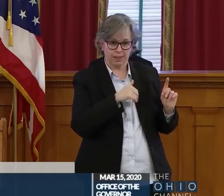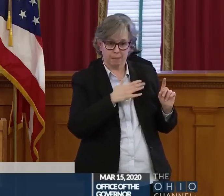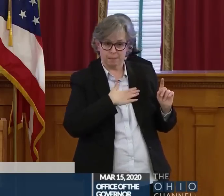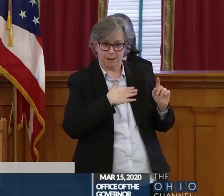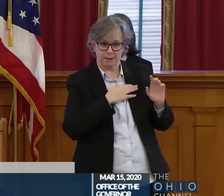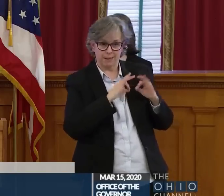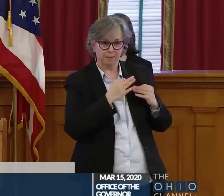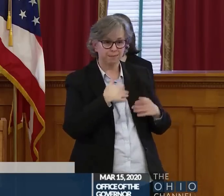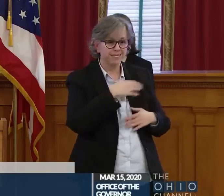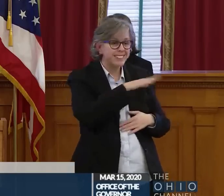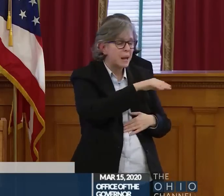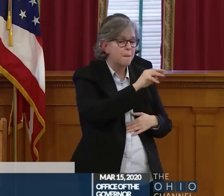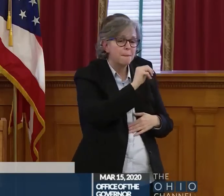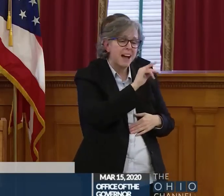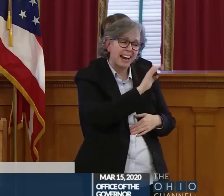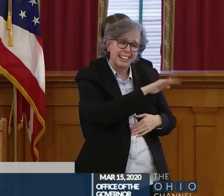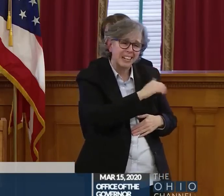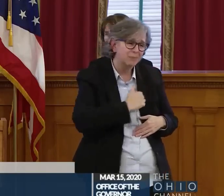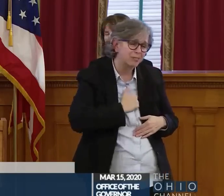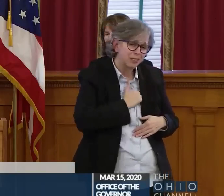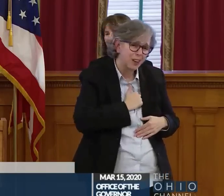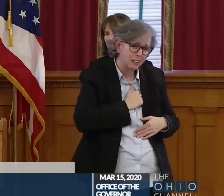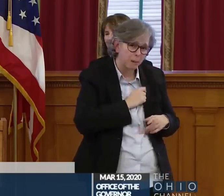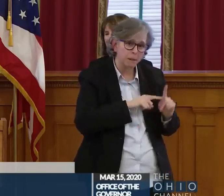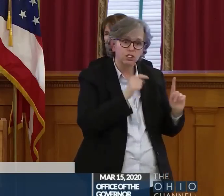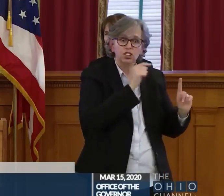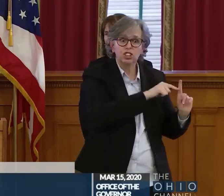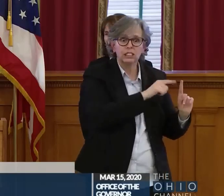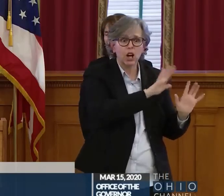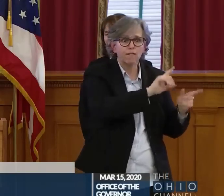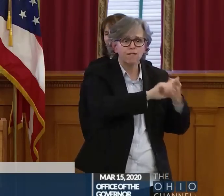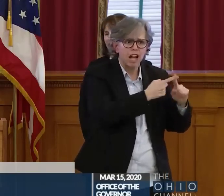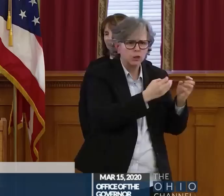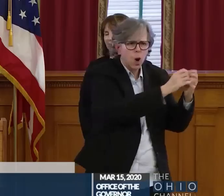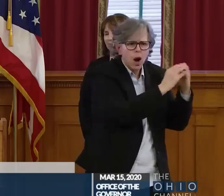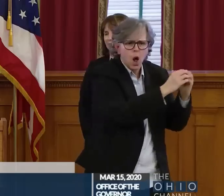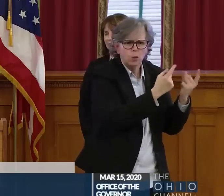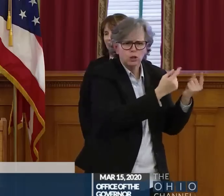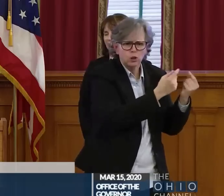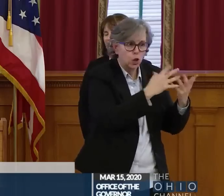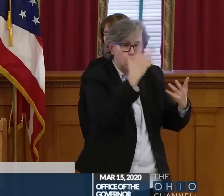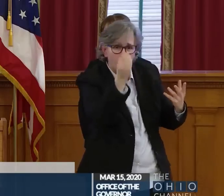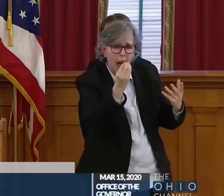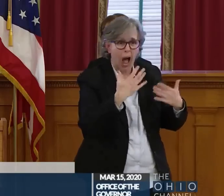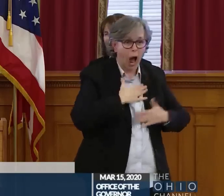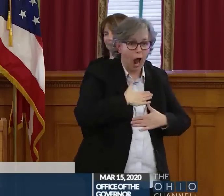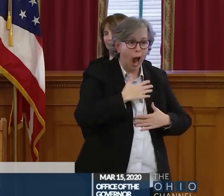sorry. She and her friends were talking about, do we go out tonight?